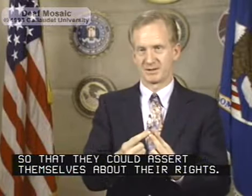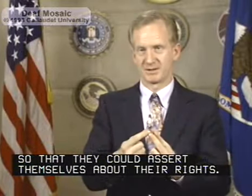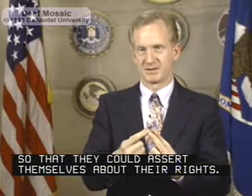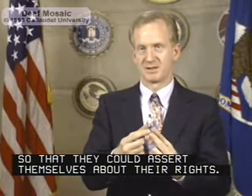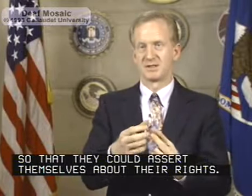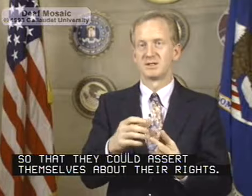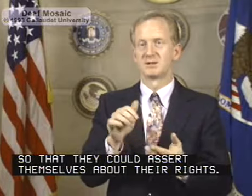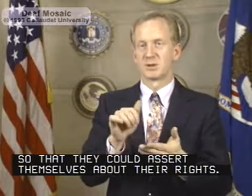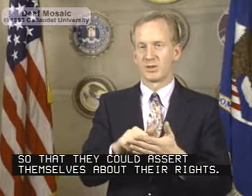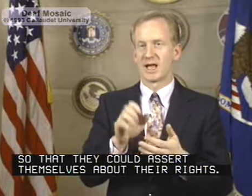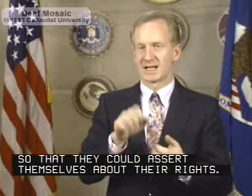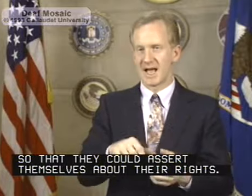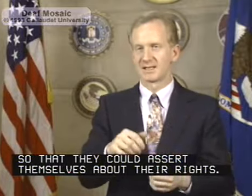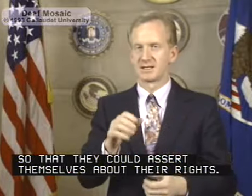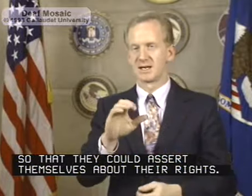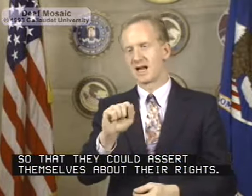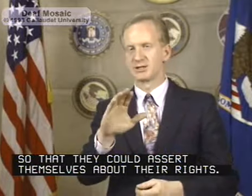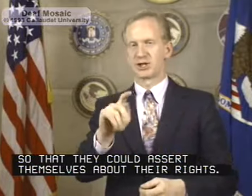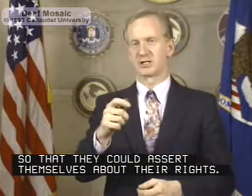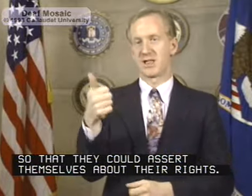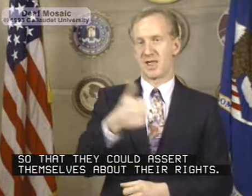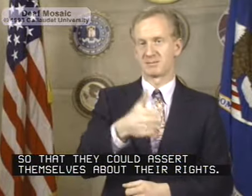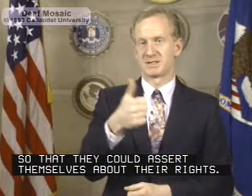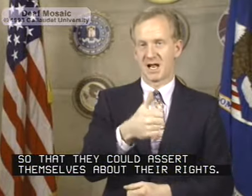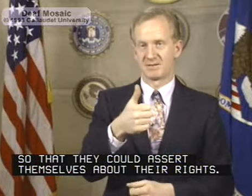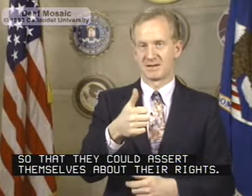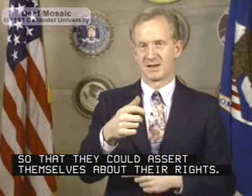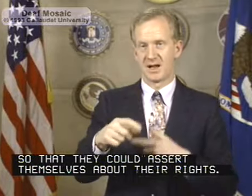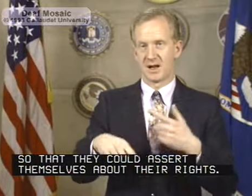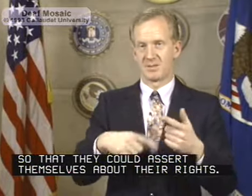assert themselves about their rights.